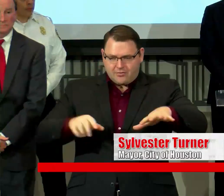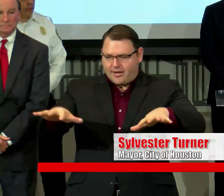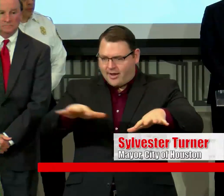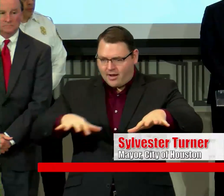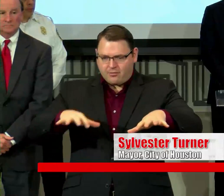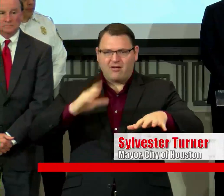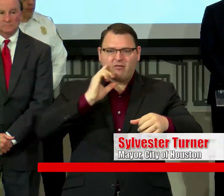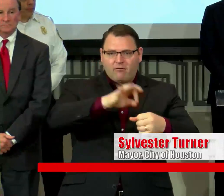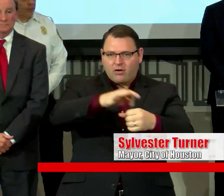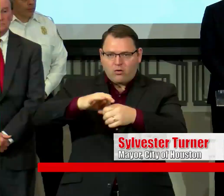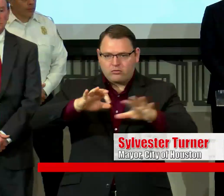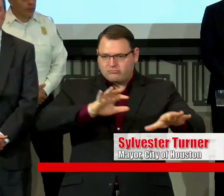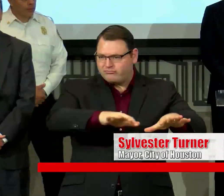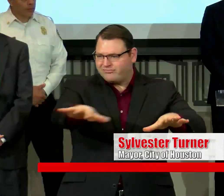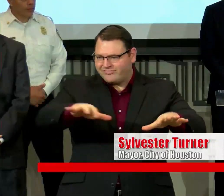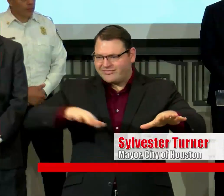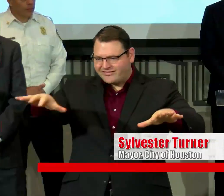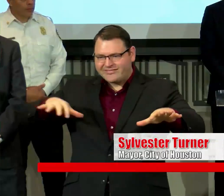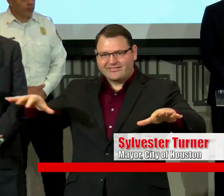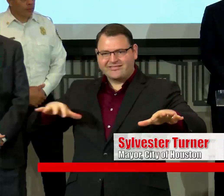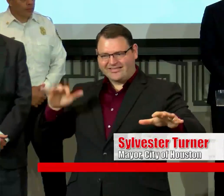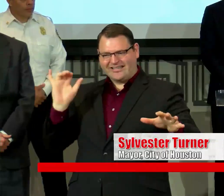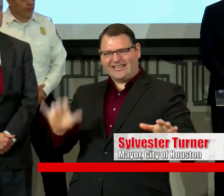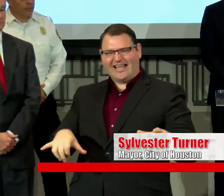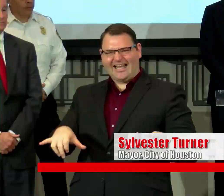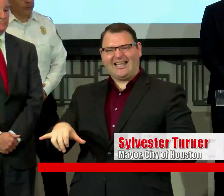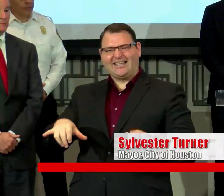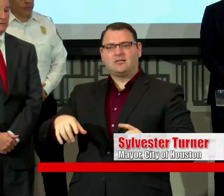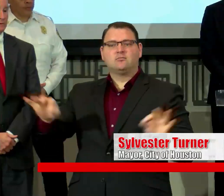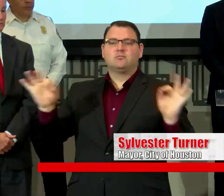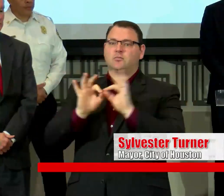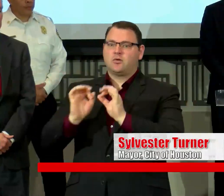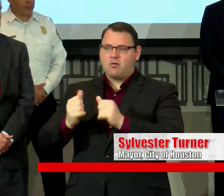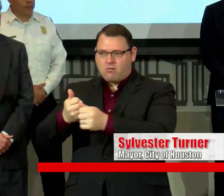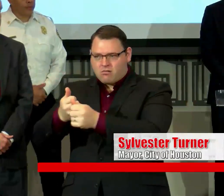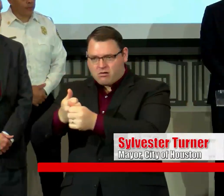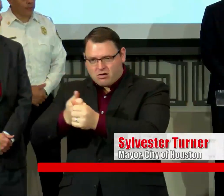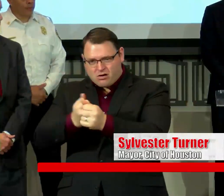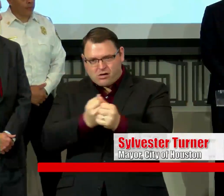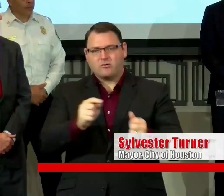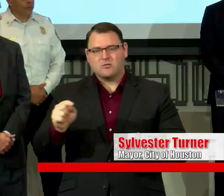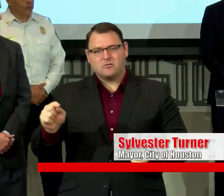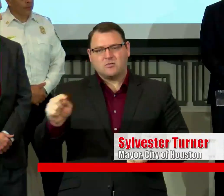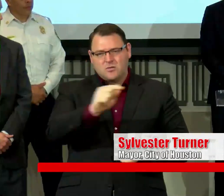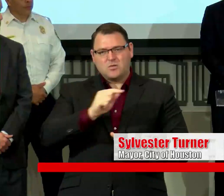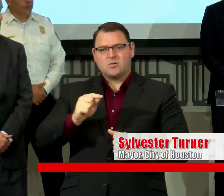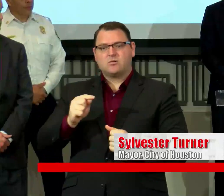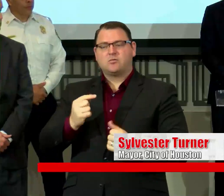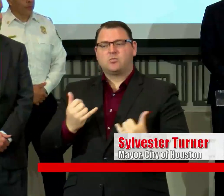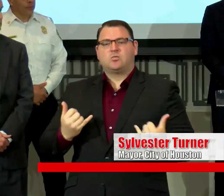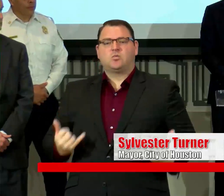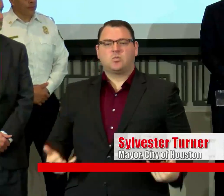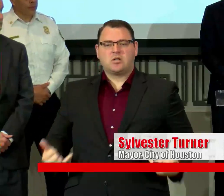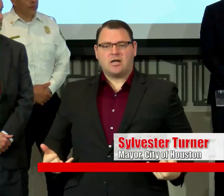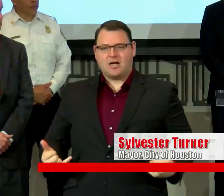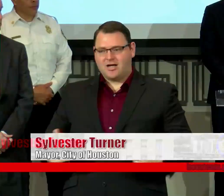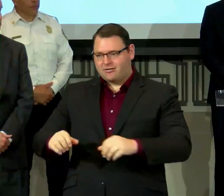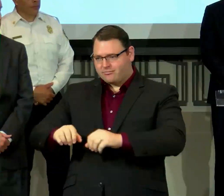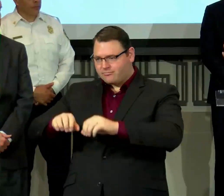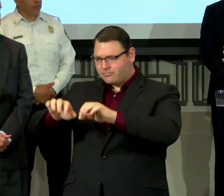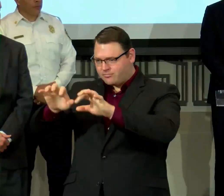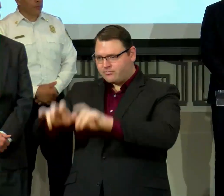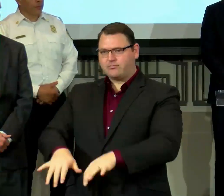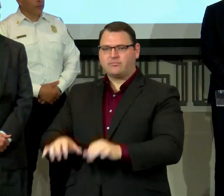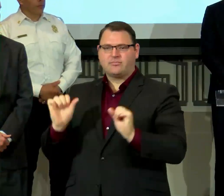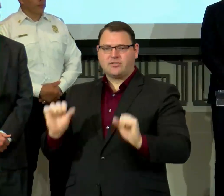every Houstonian and every person within this, that's listening to me today. If you will go online, it takes about